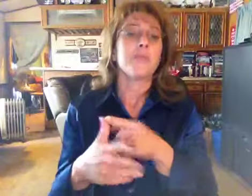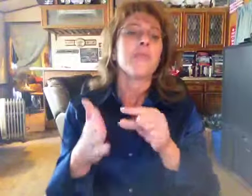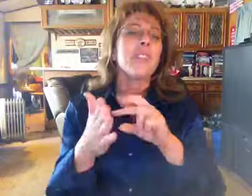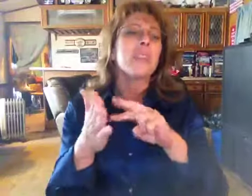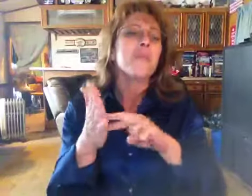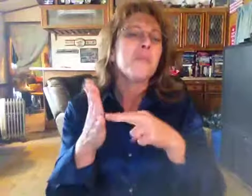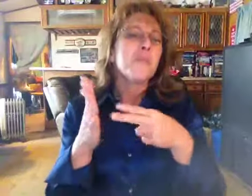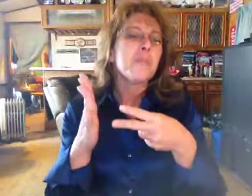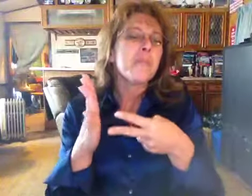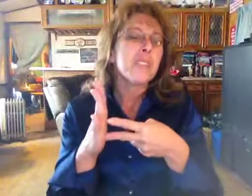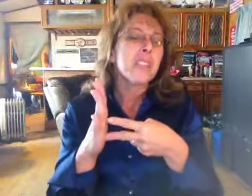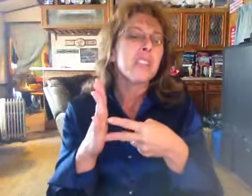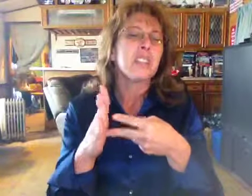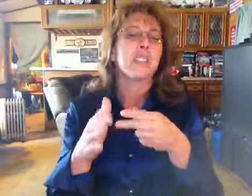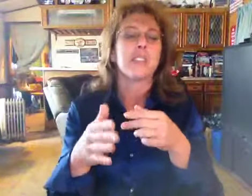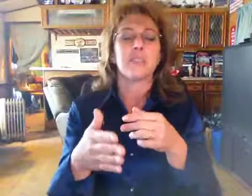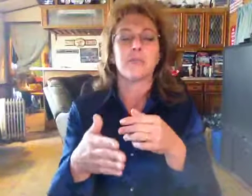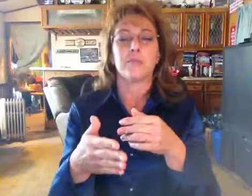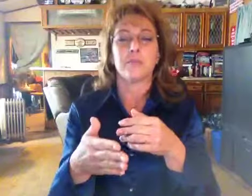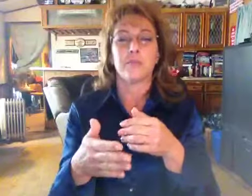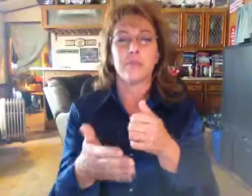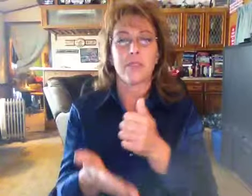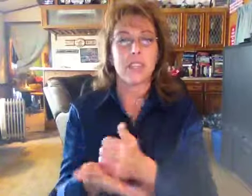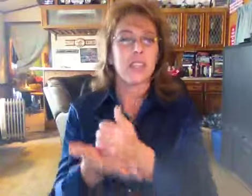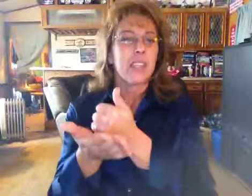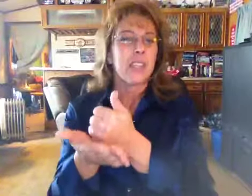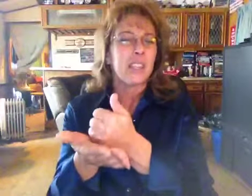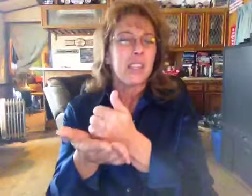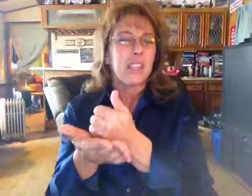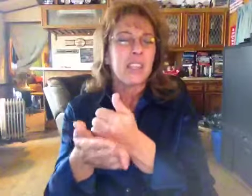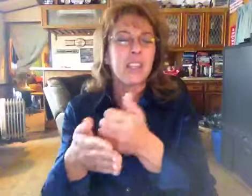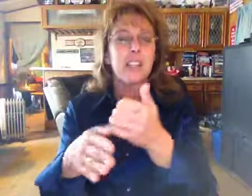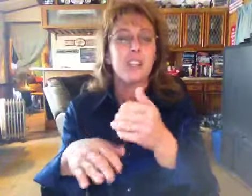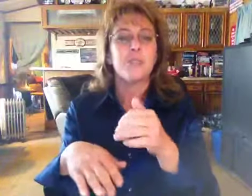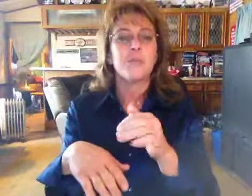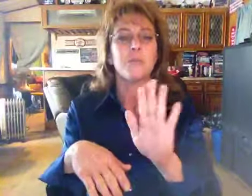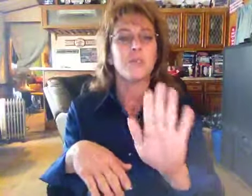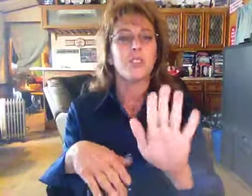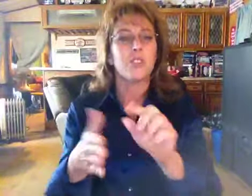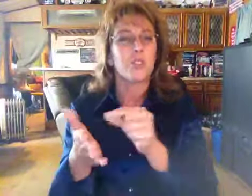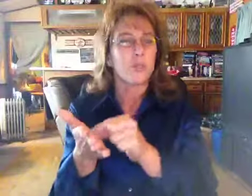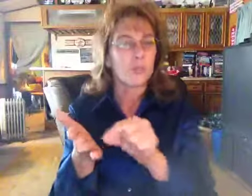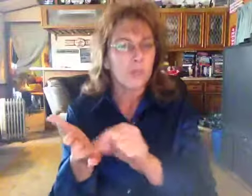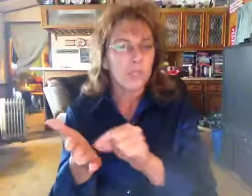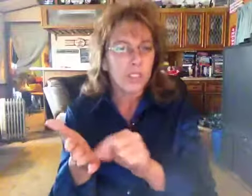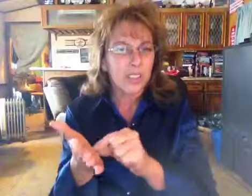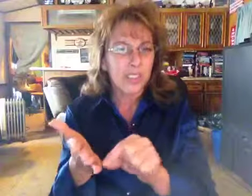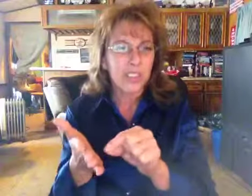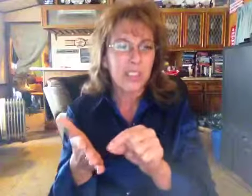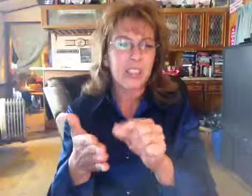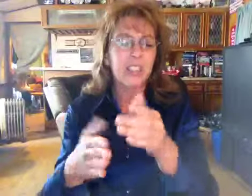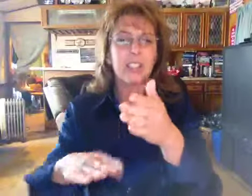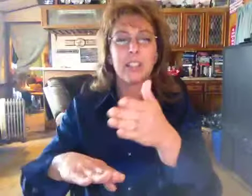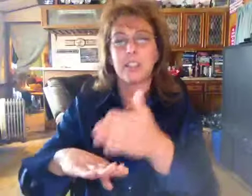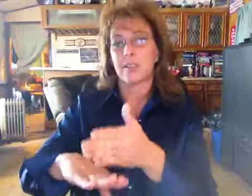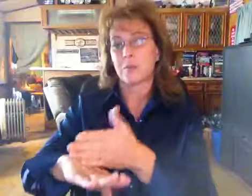this point. Really what command over language means is that given any situation that you're in, whether you're writing a college